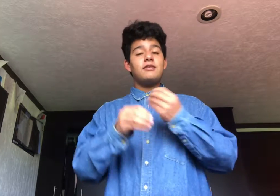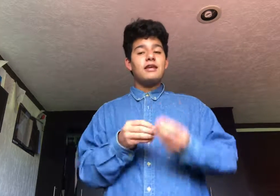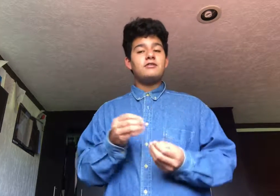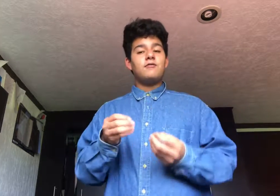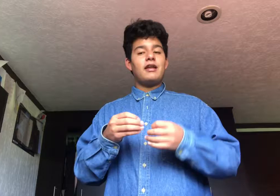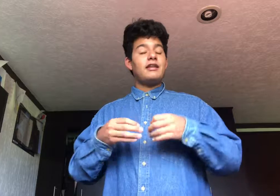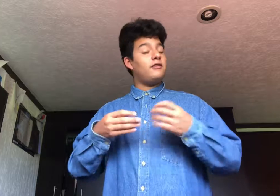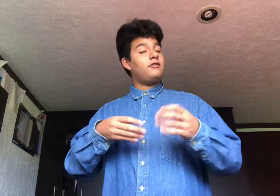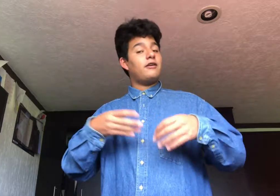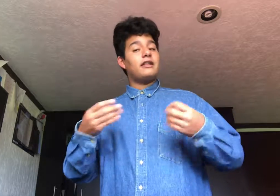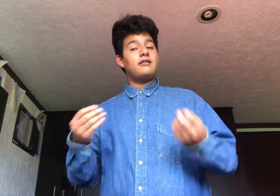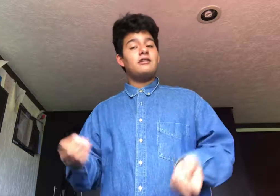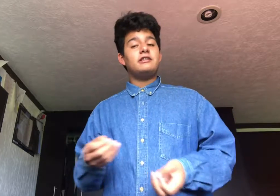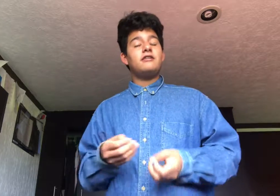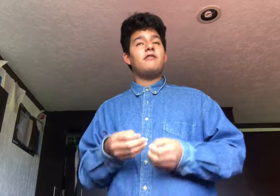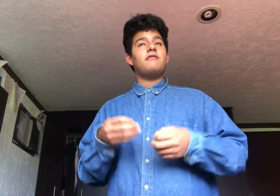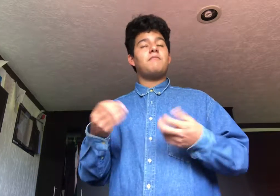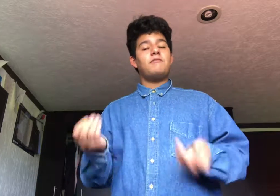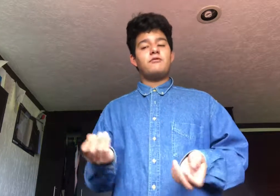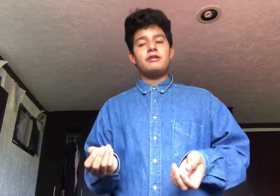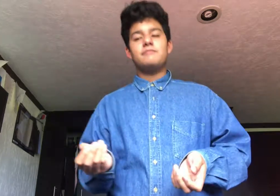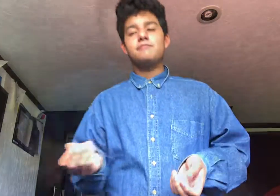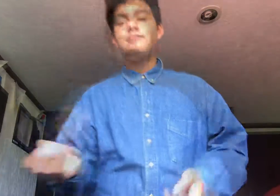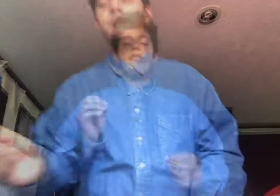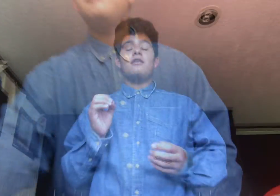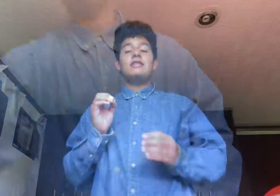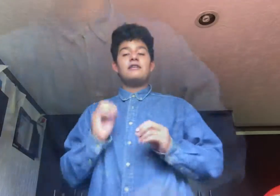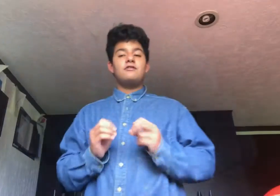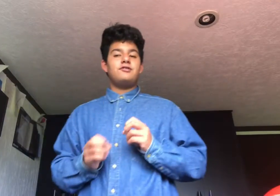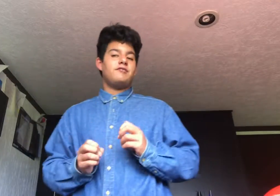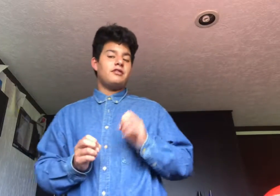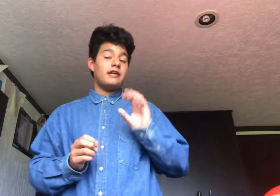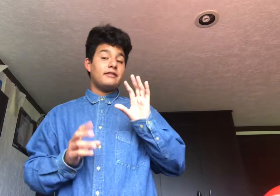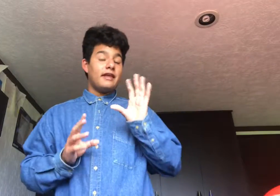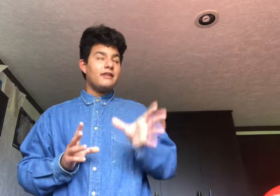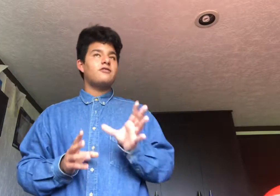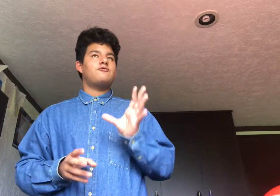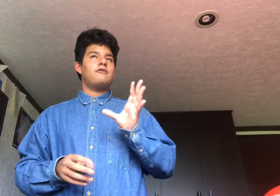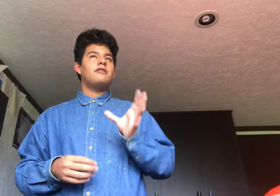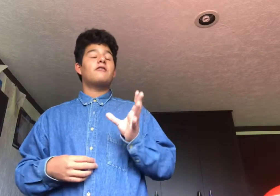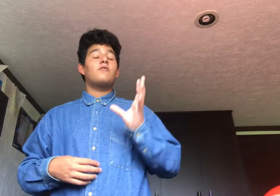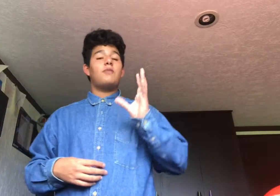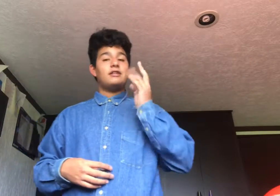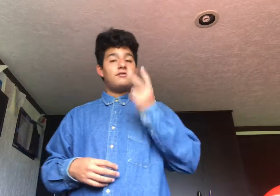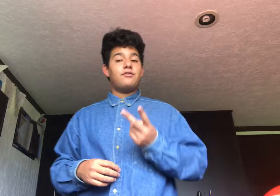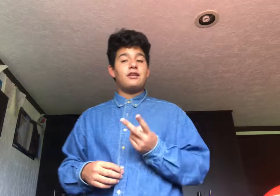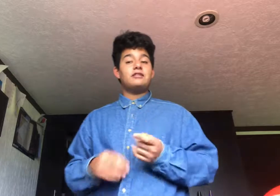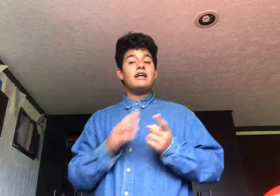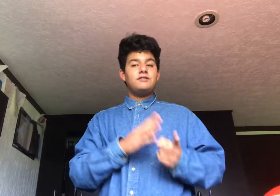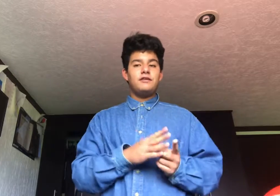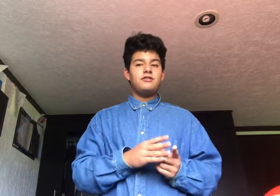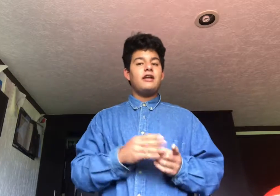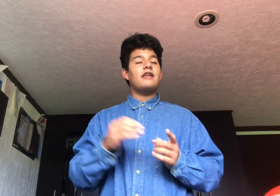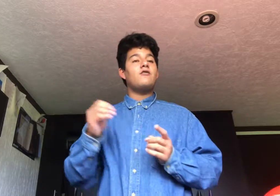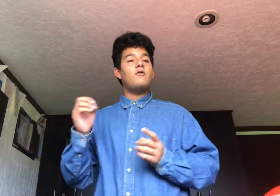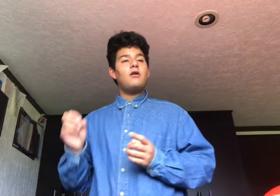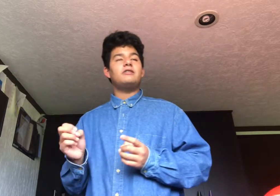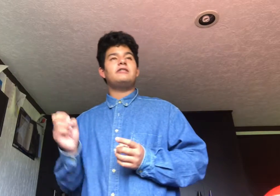things so that they don't get lost in old memory. The techno thriller combines two things: science fiction and noir